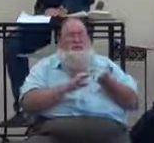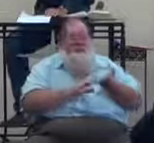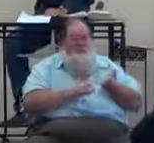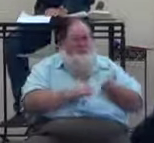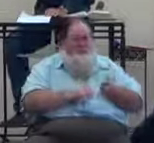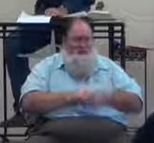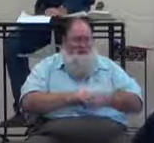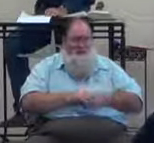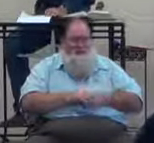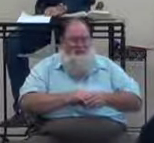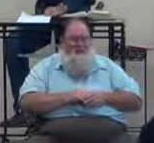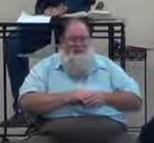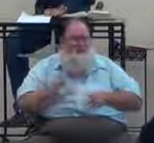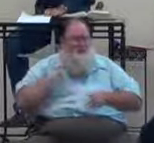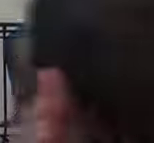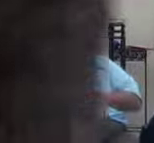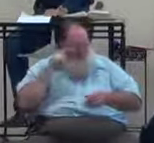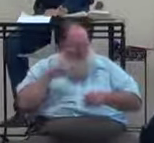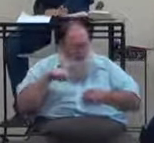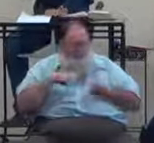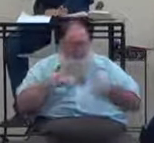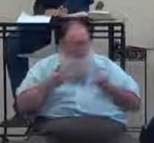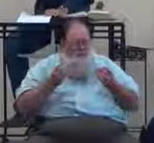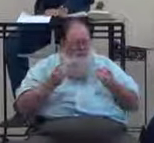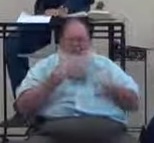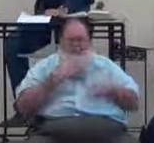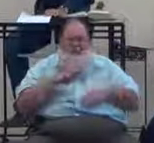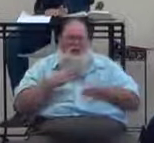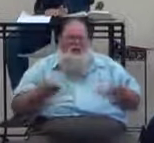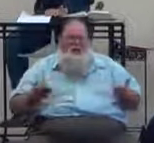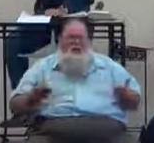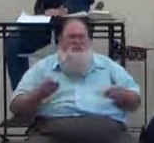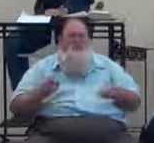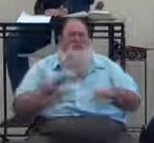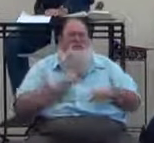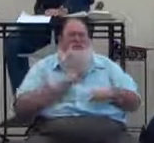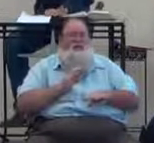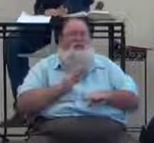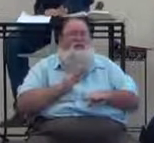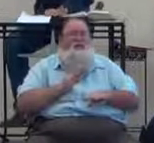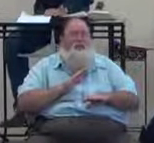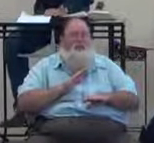don't ever think you've done so many bad things that you can't be used.